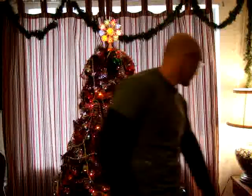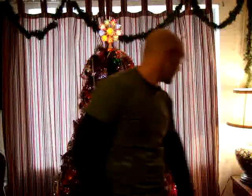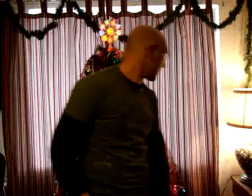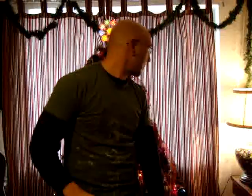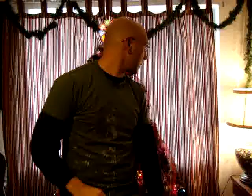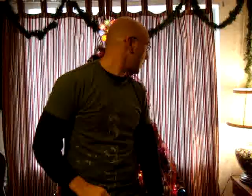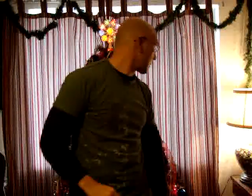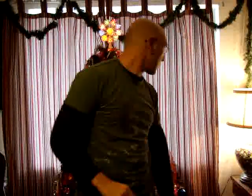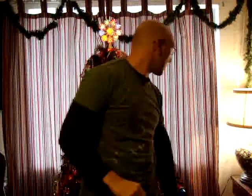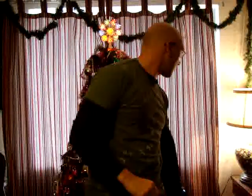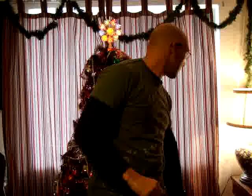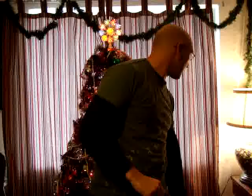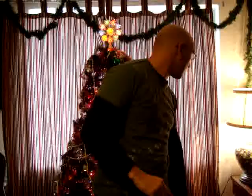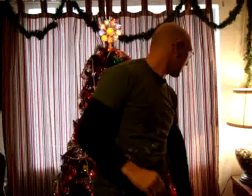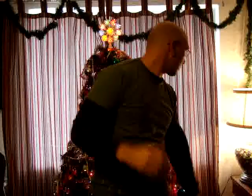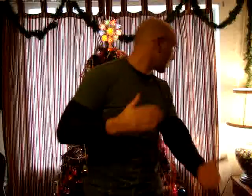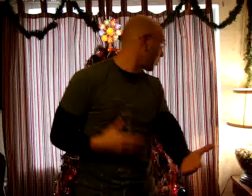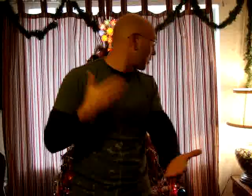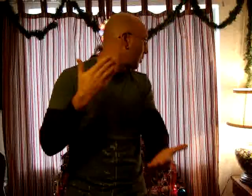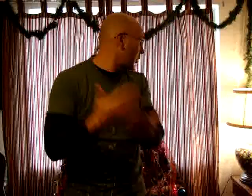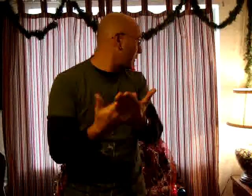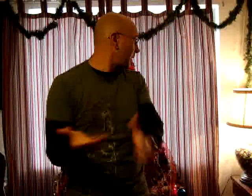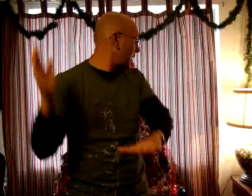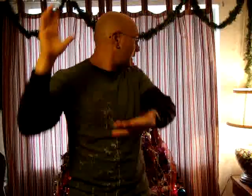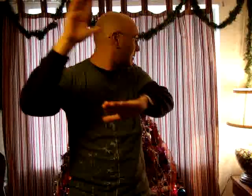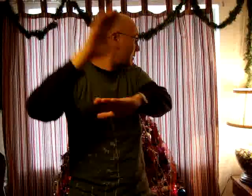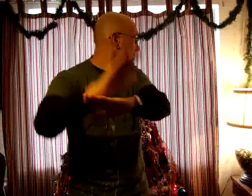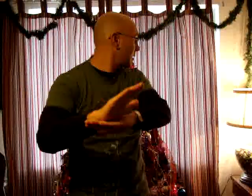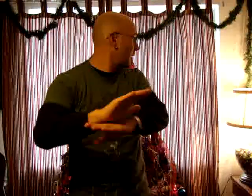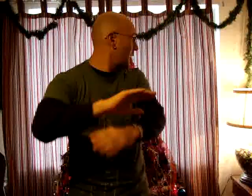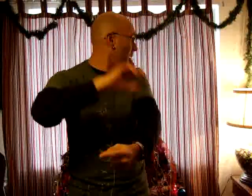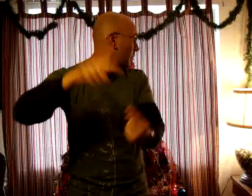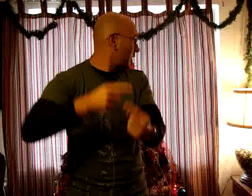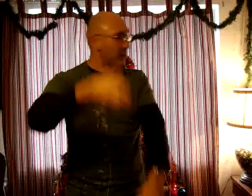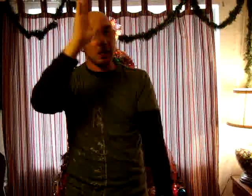was born on that night when